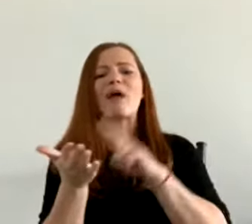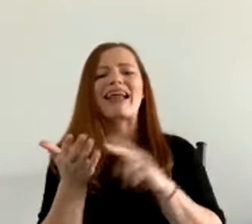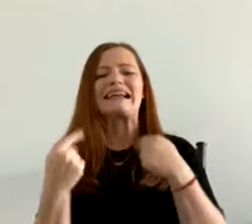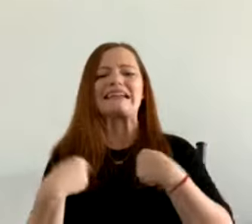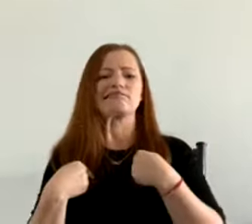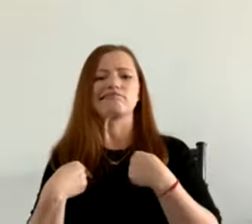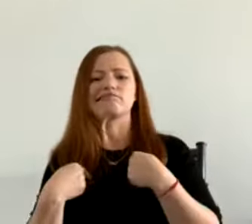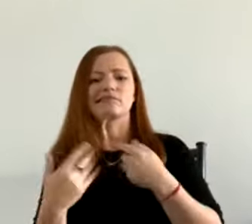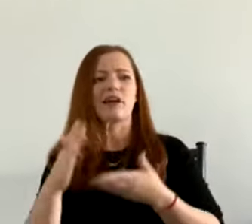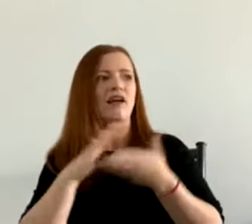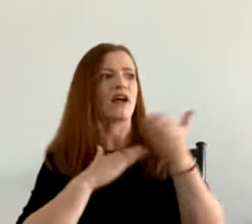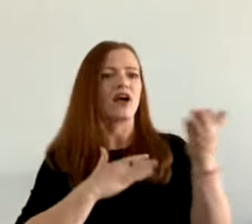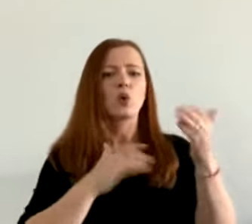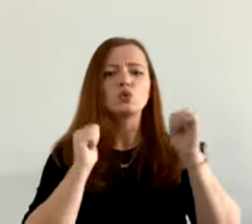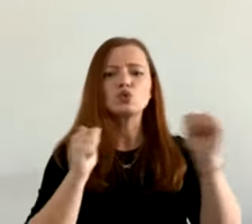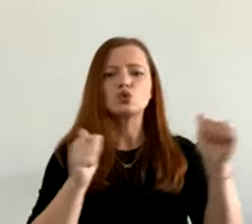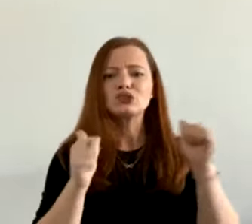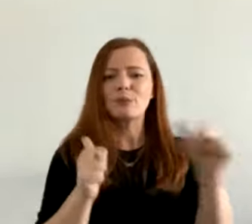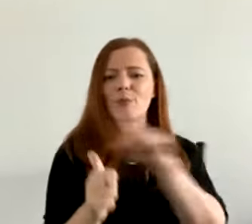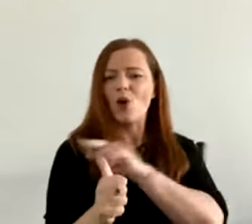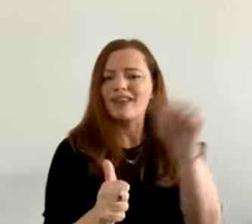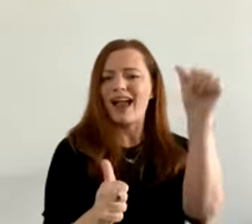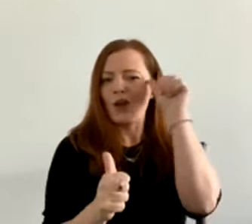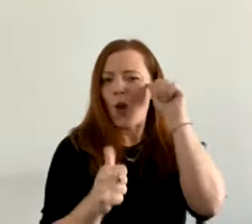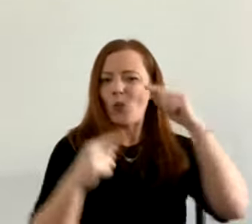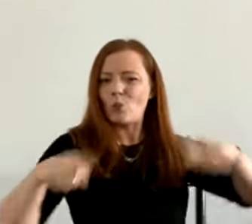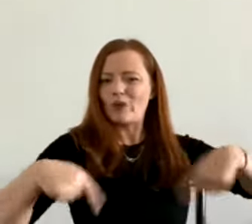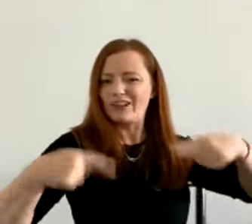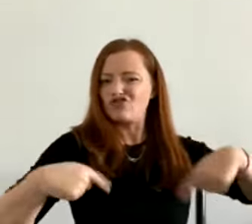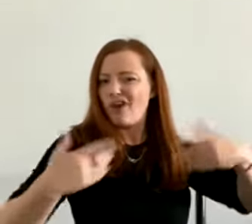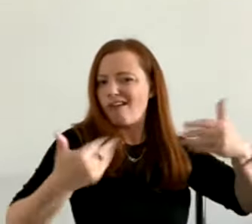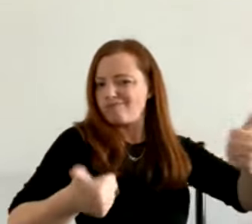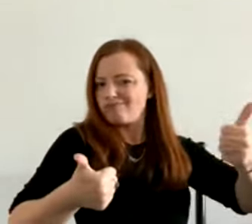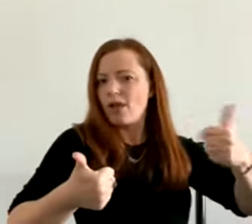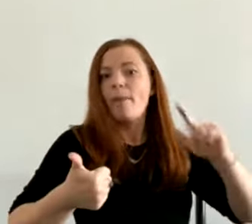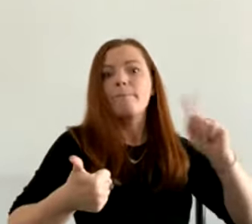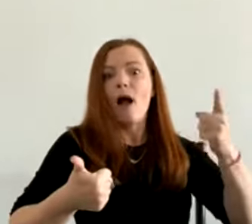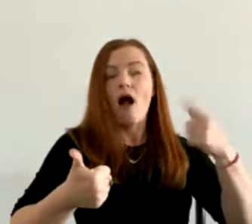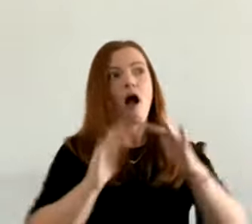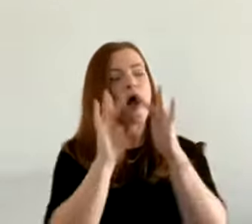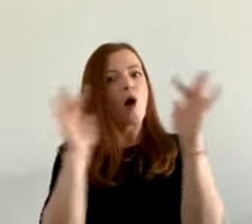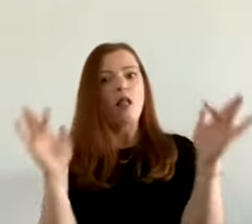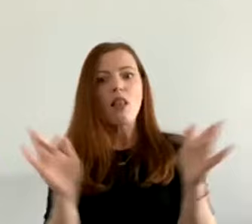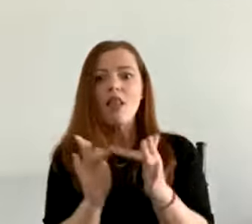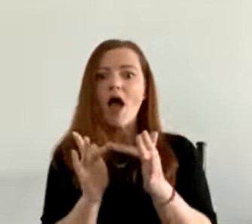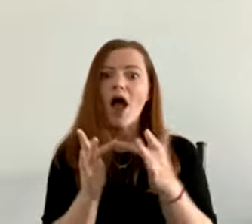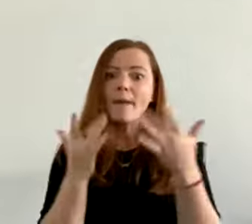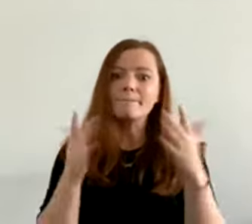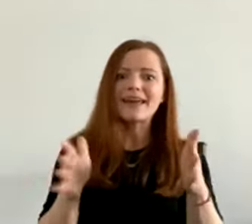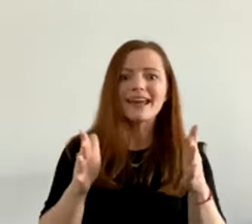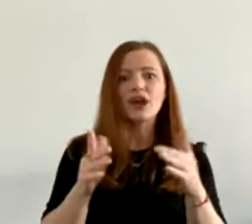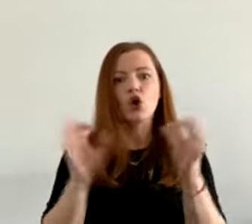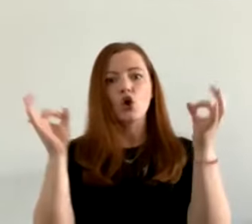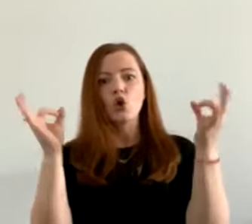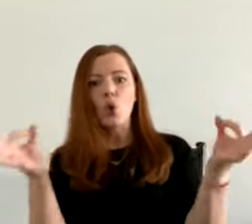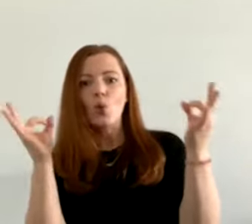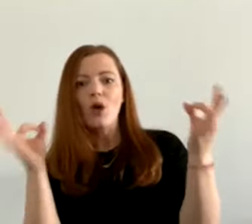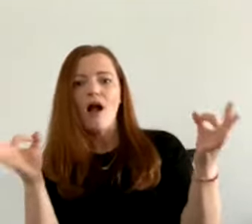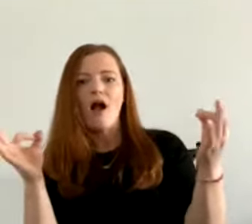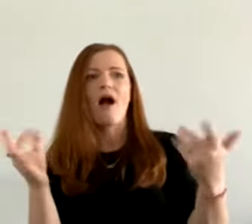access if they're wheelchair accessible. But now I've been doing yoga with people in America, as I said at the